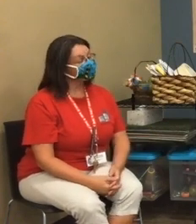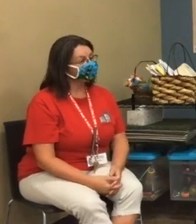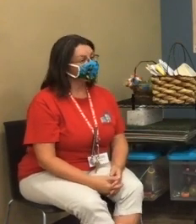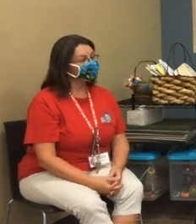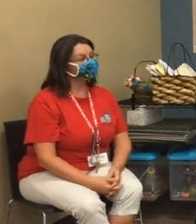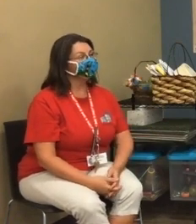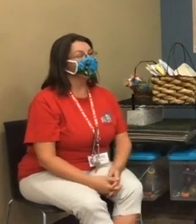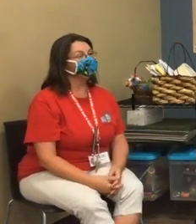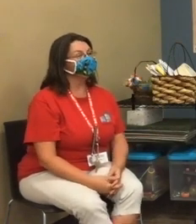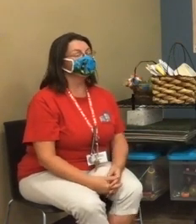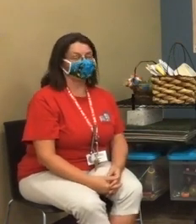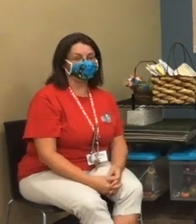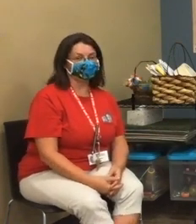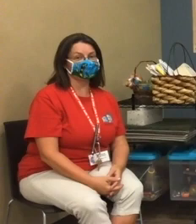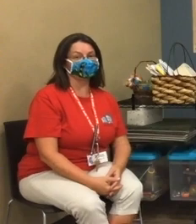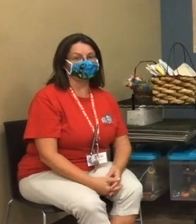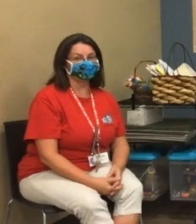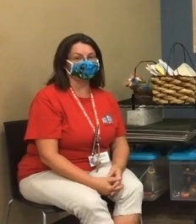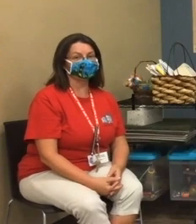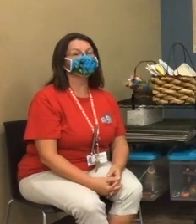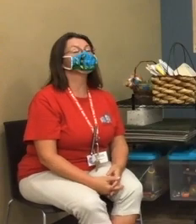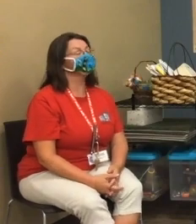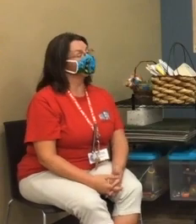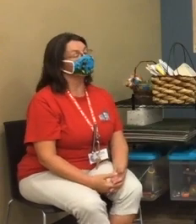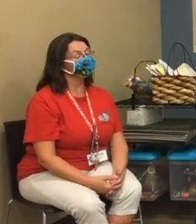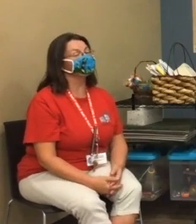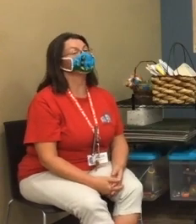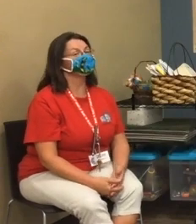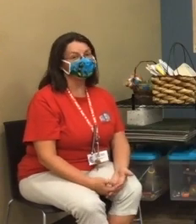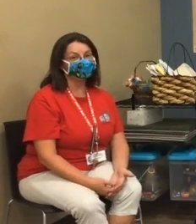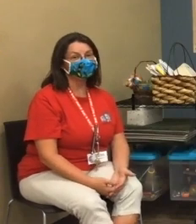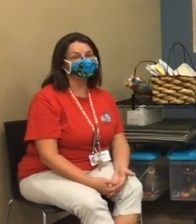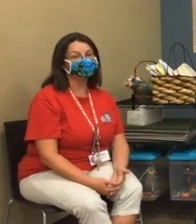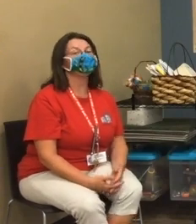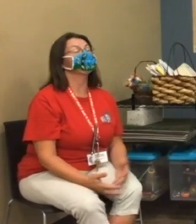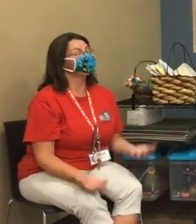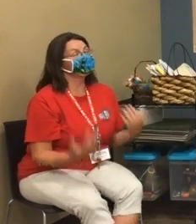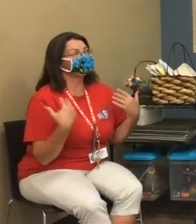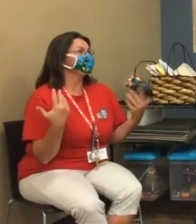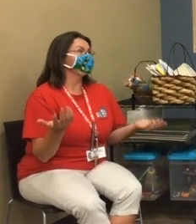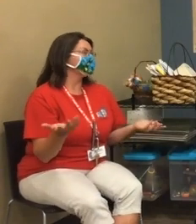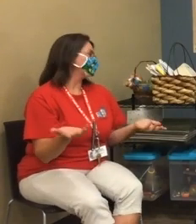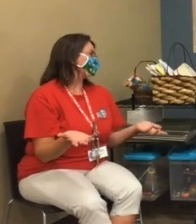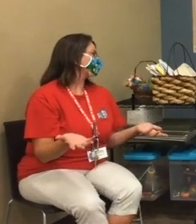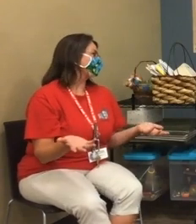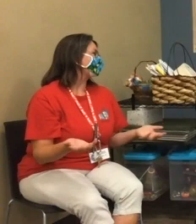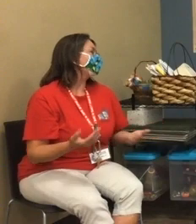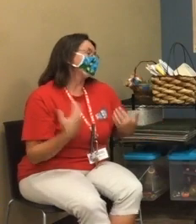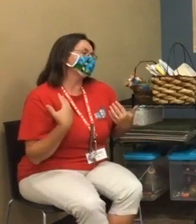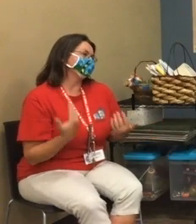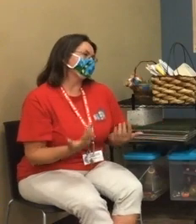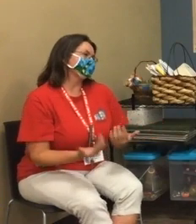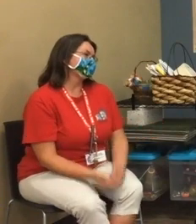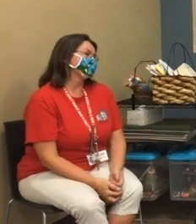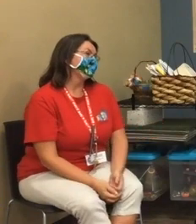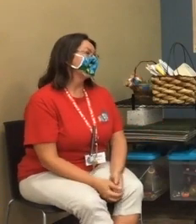on Thursdays, we've put book bags out on the fence so that you can come and get some new books. And who doesn't love new books to read? I love